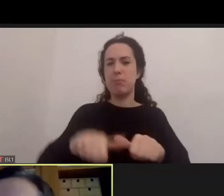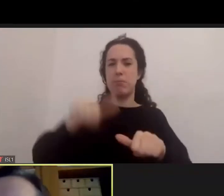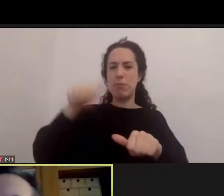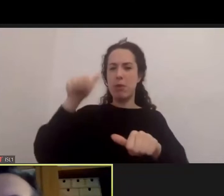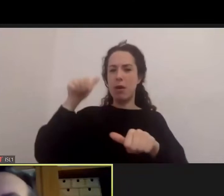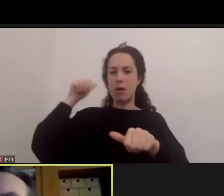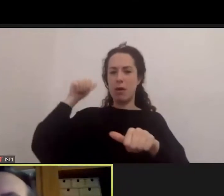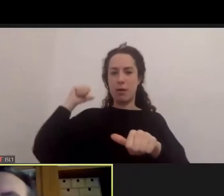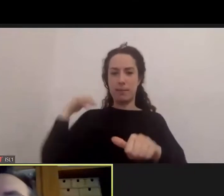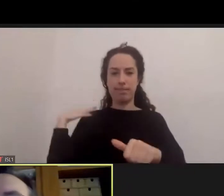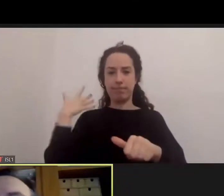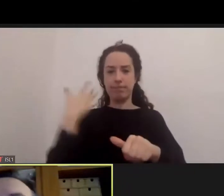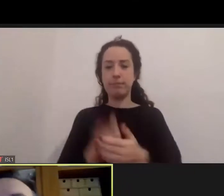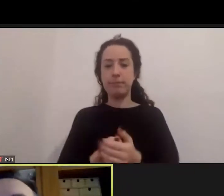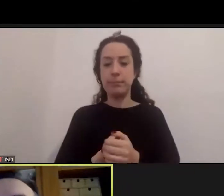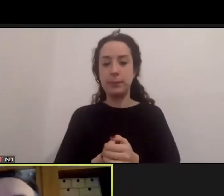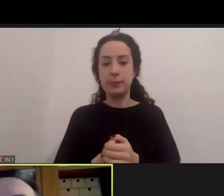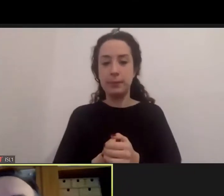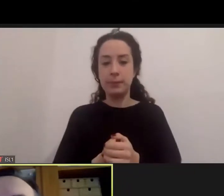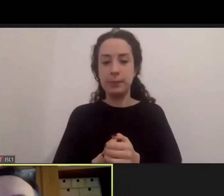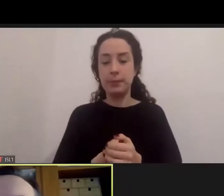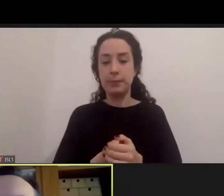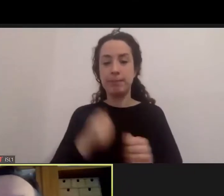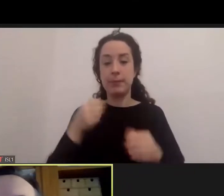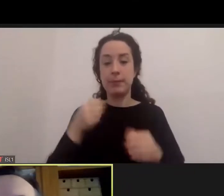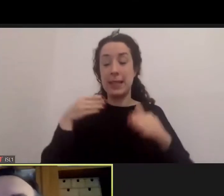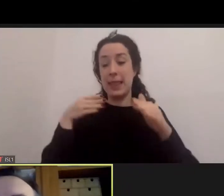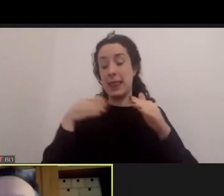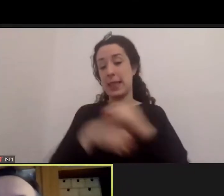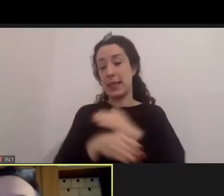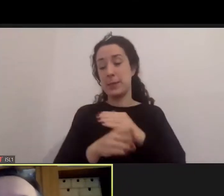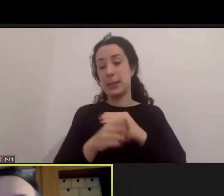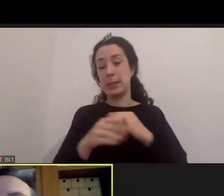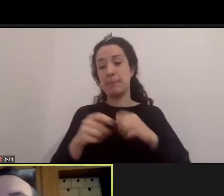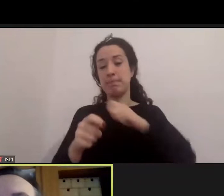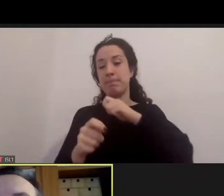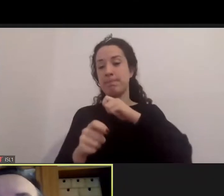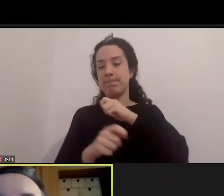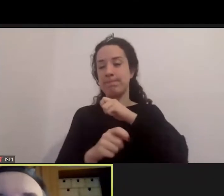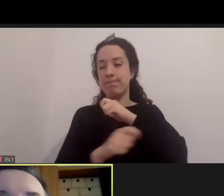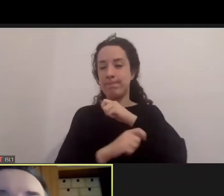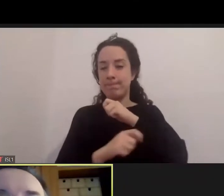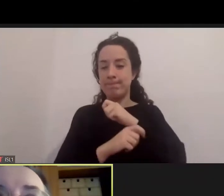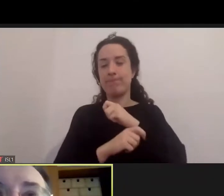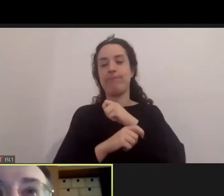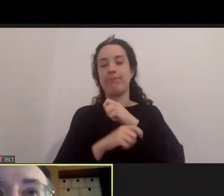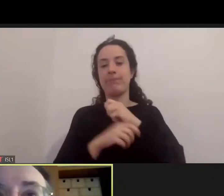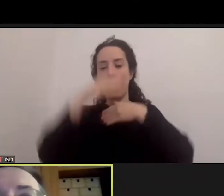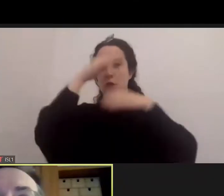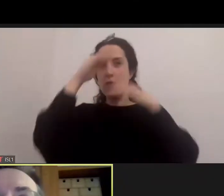disability strategy had a clear focus on accessibility that culminated